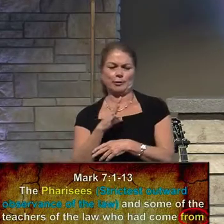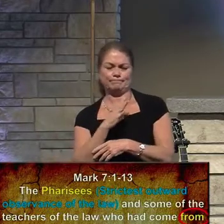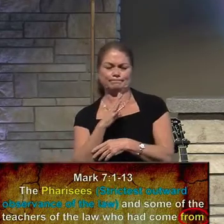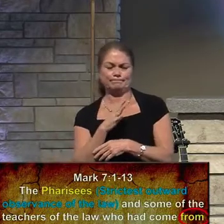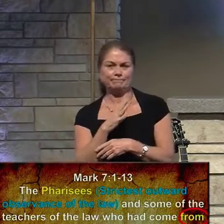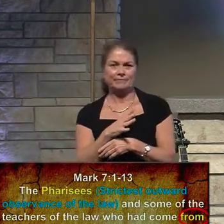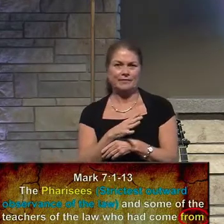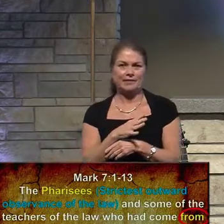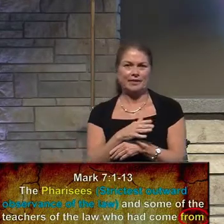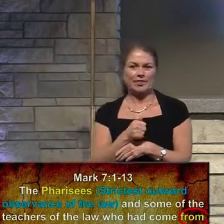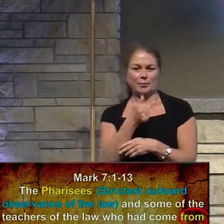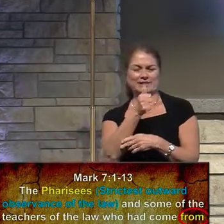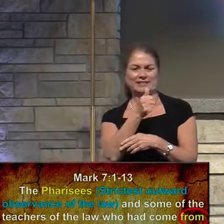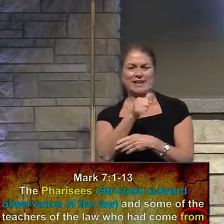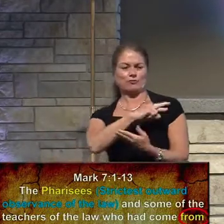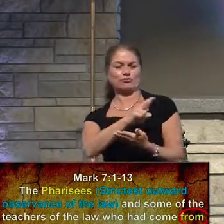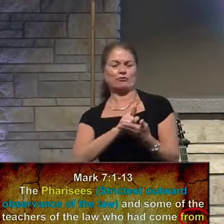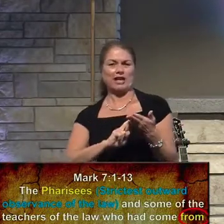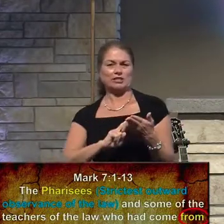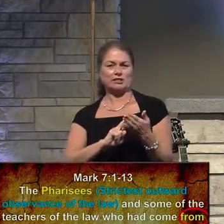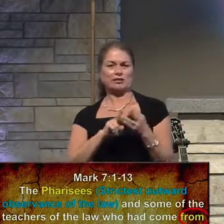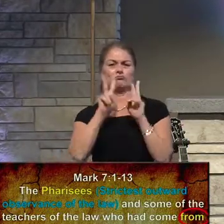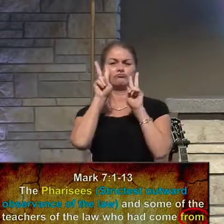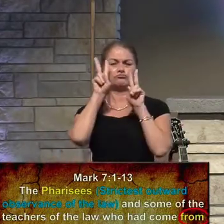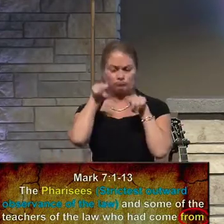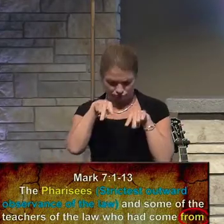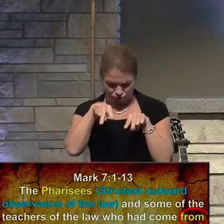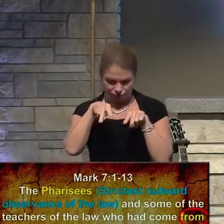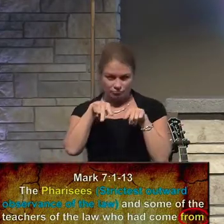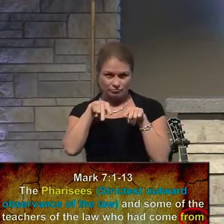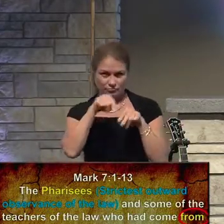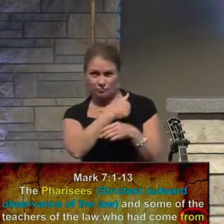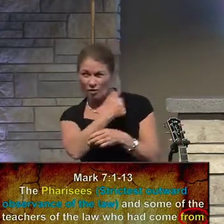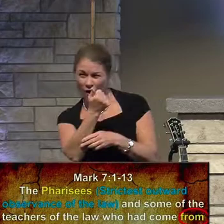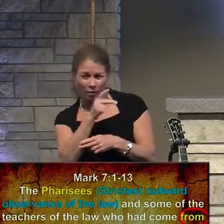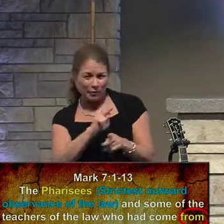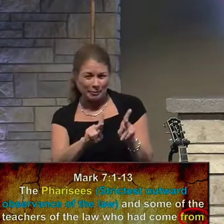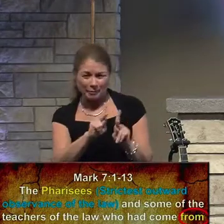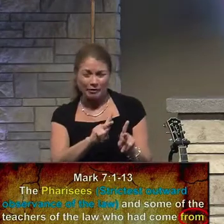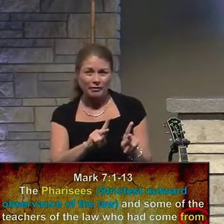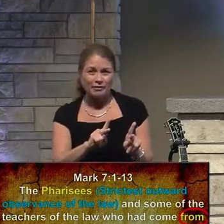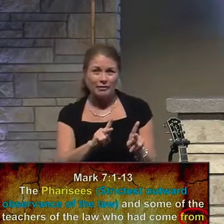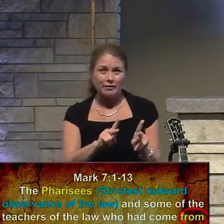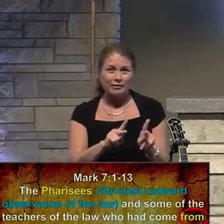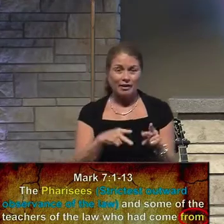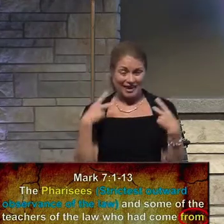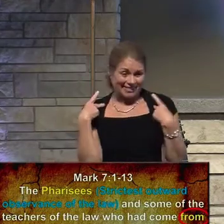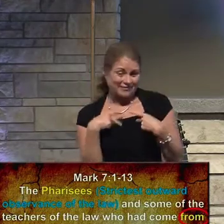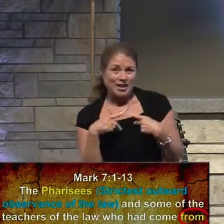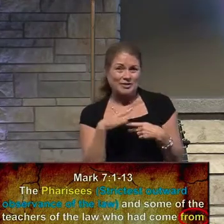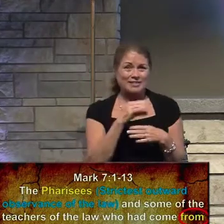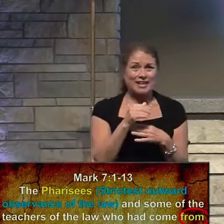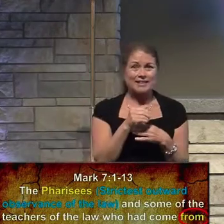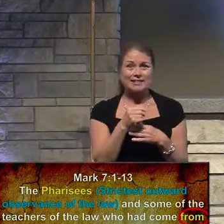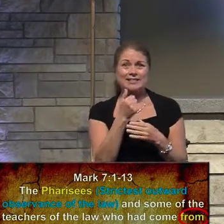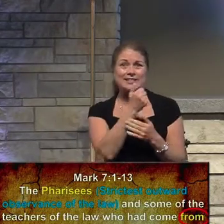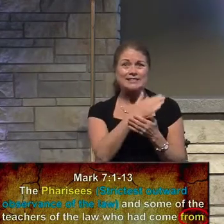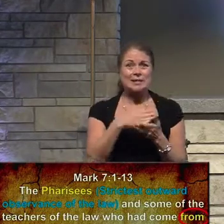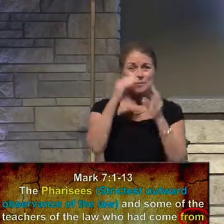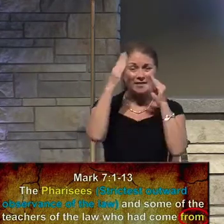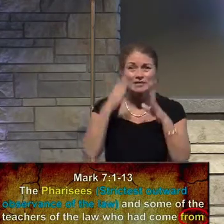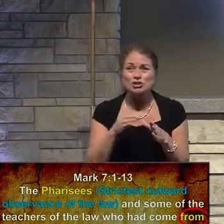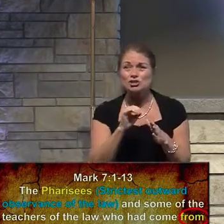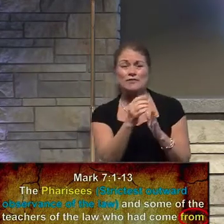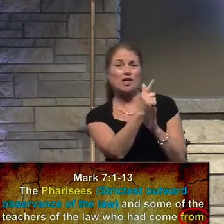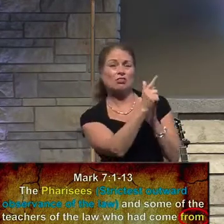They were self-righteous, and they looked down upon everyone. The Pharisees and some of the teachers of the law who had come